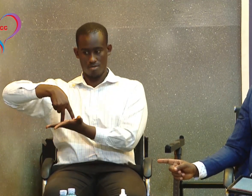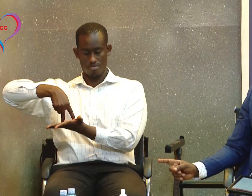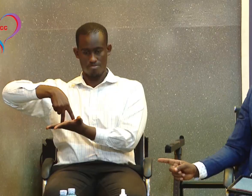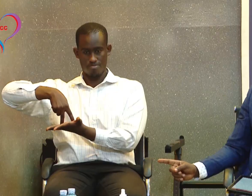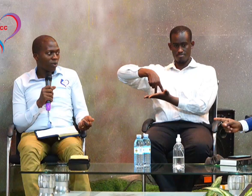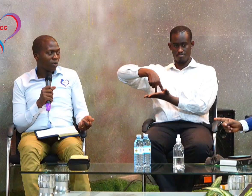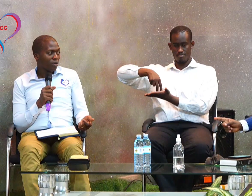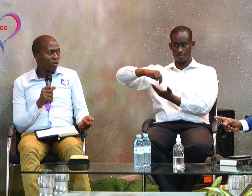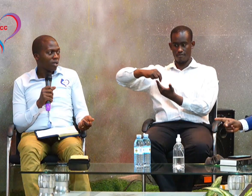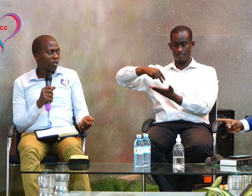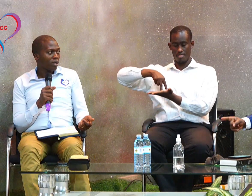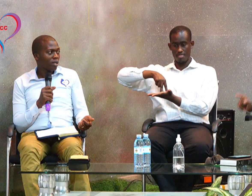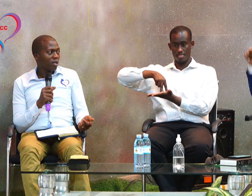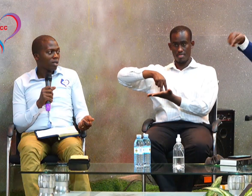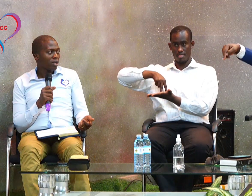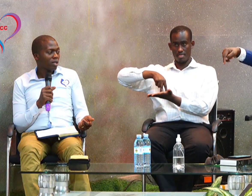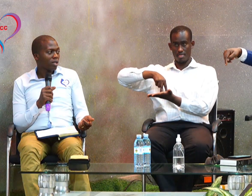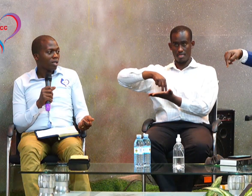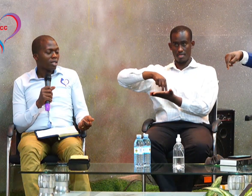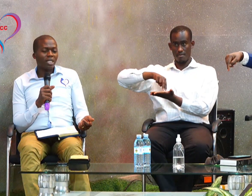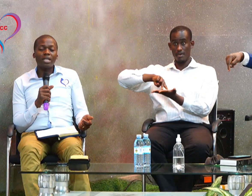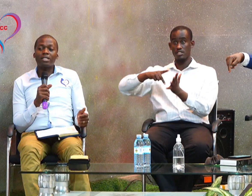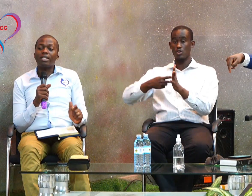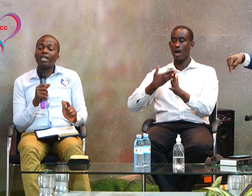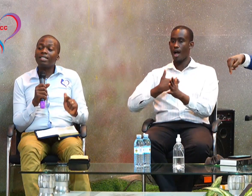it means you have a destination.